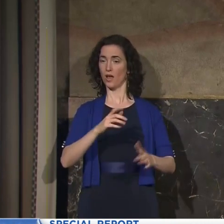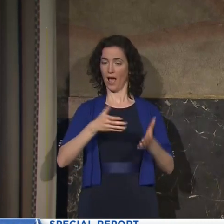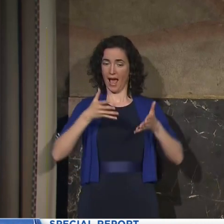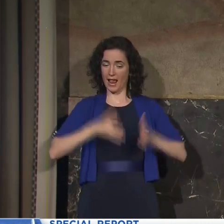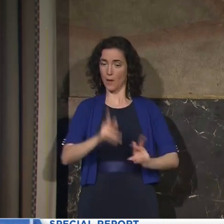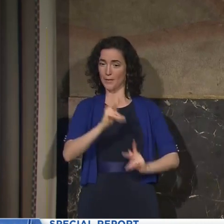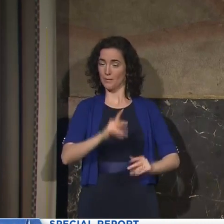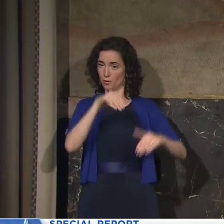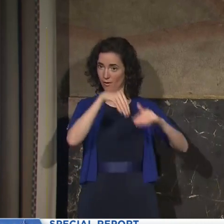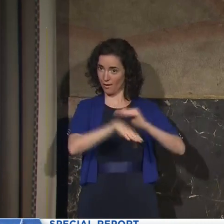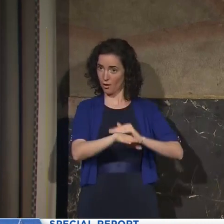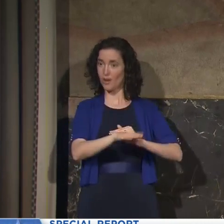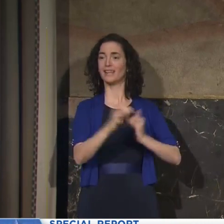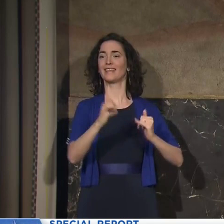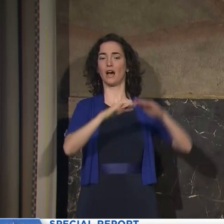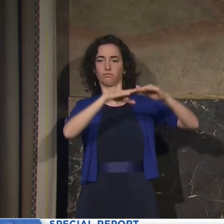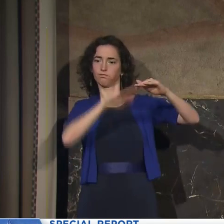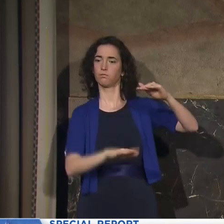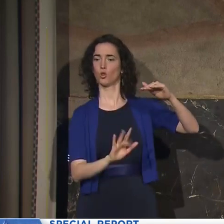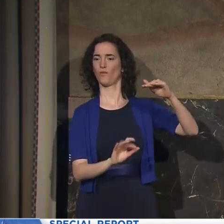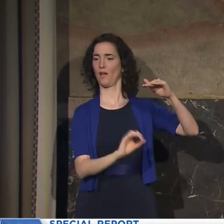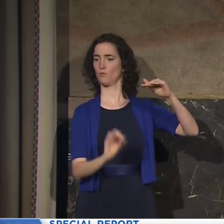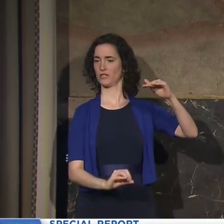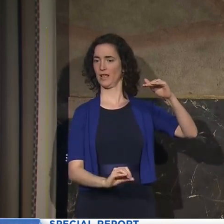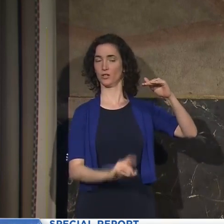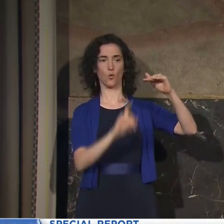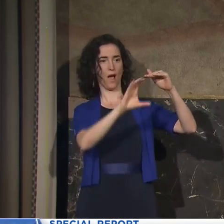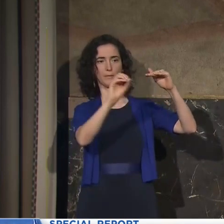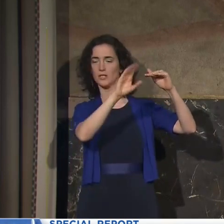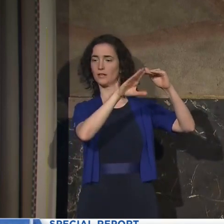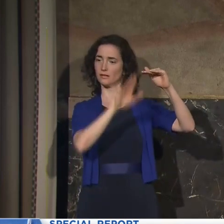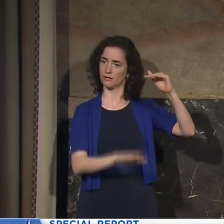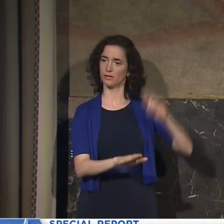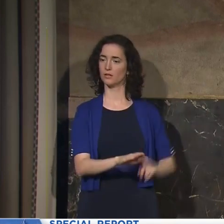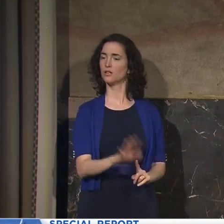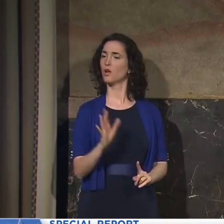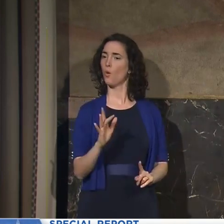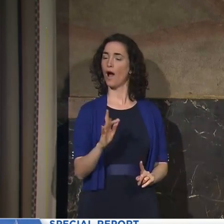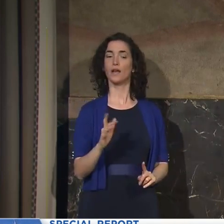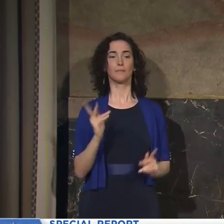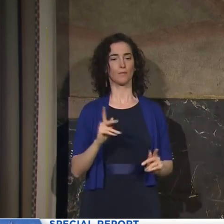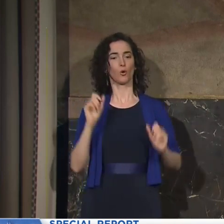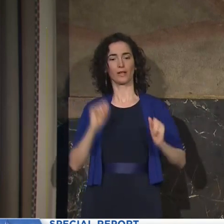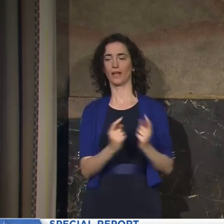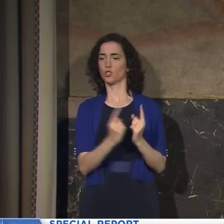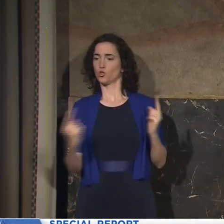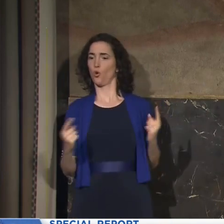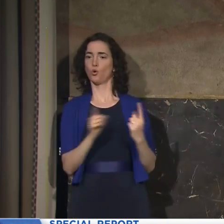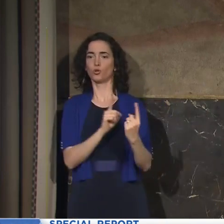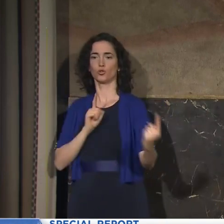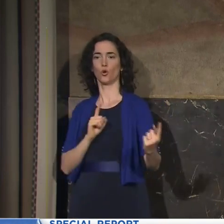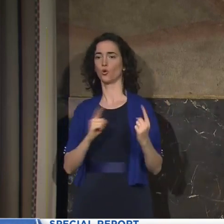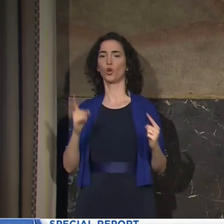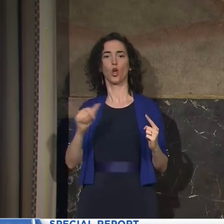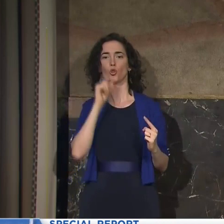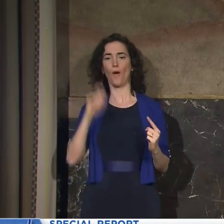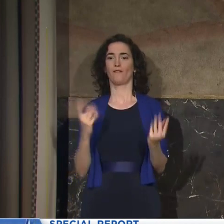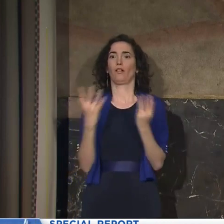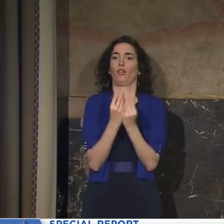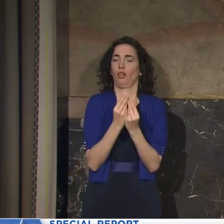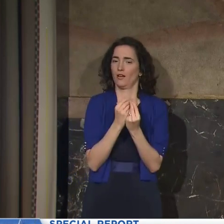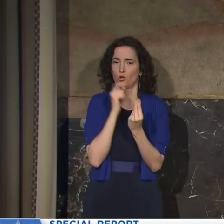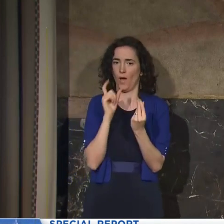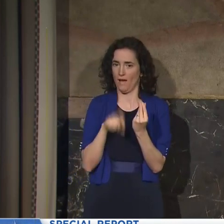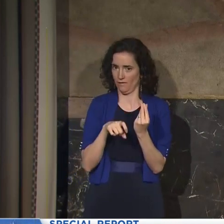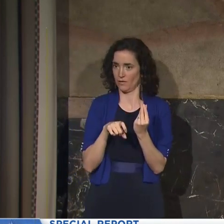And in fact, the 25%, that is so that we know that they can practice social distancing when they open.